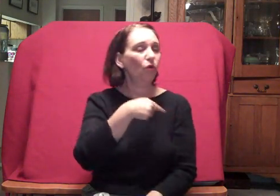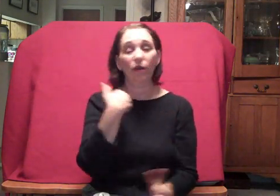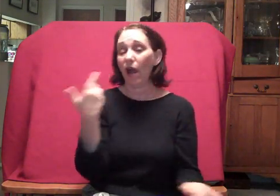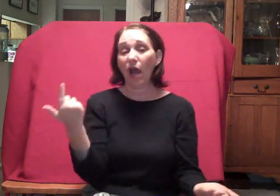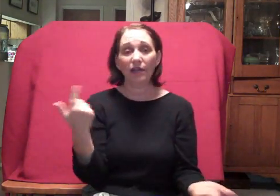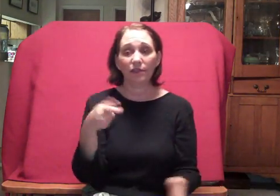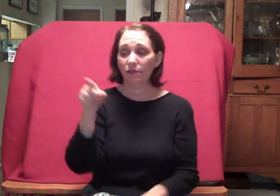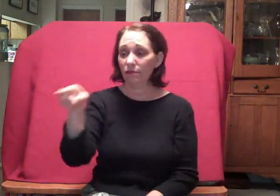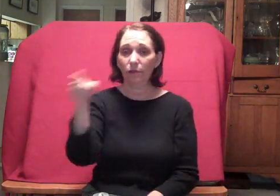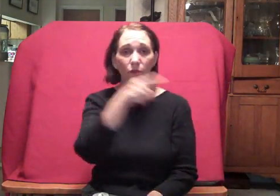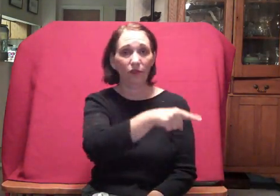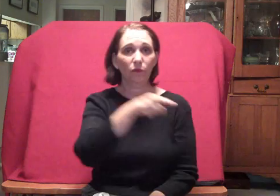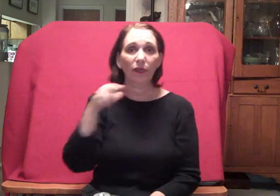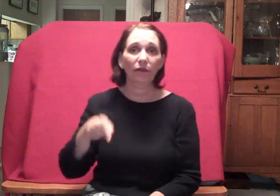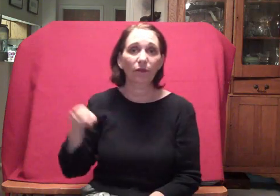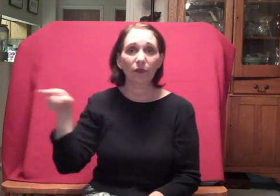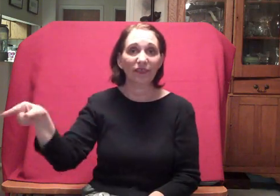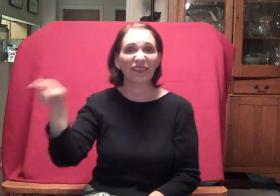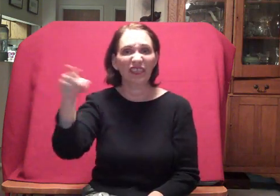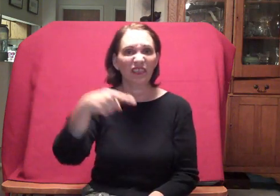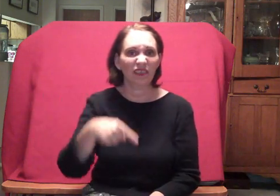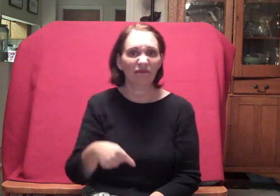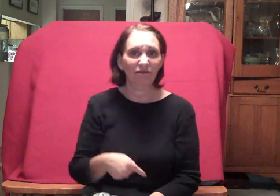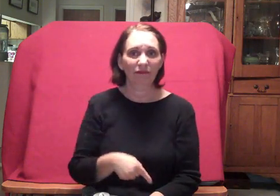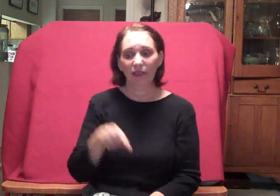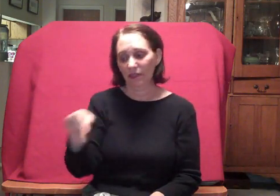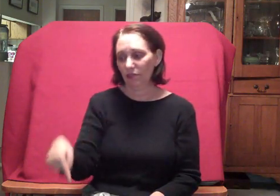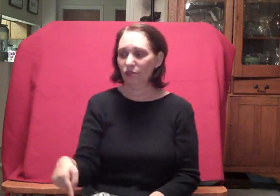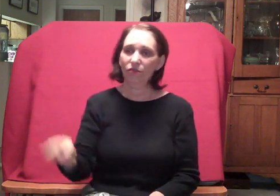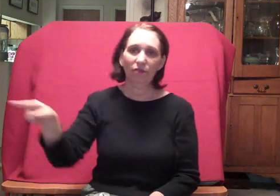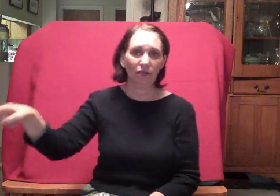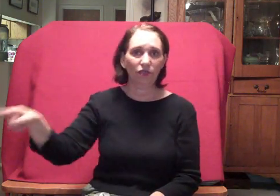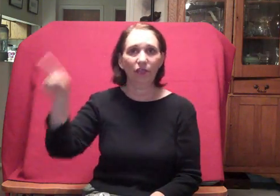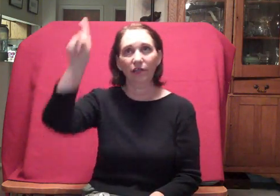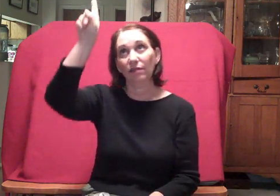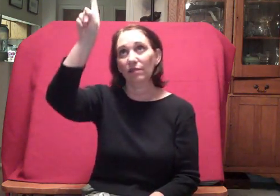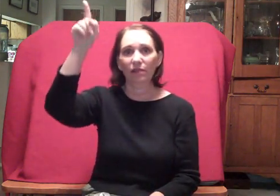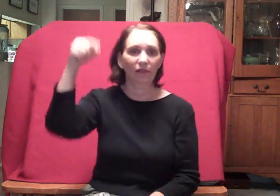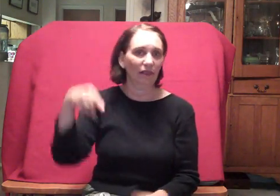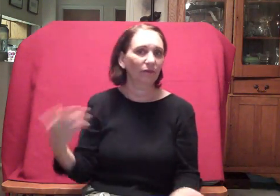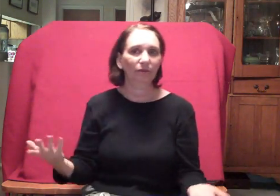Or I just usually point to whatever this is. This shoe, this chair, this ceiling.